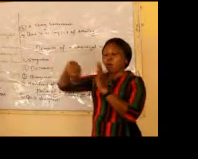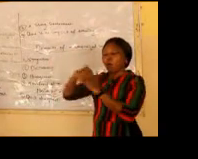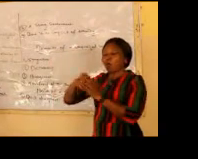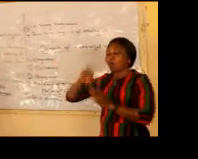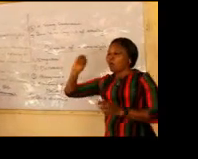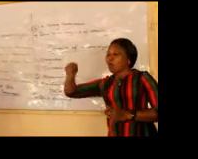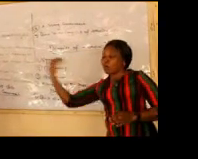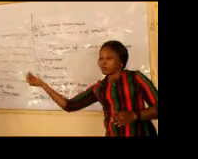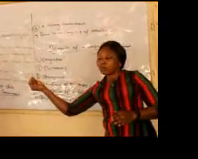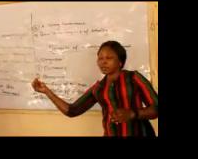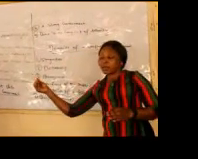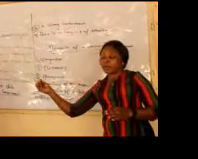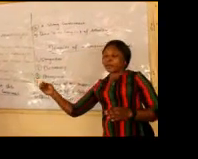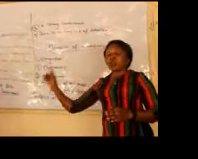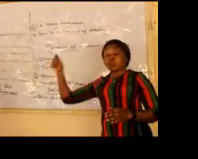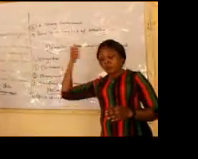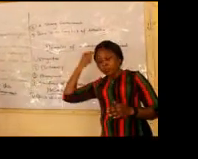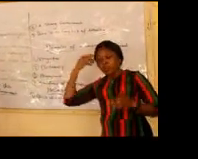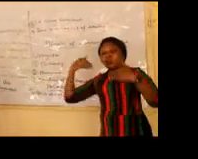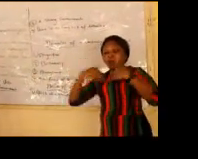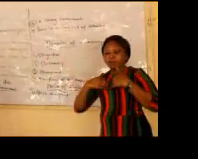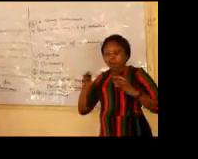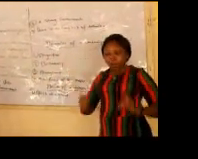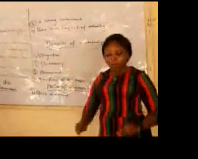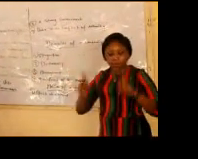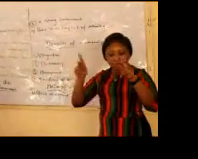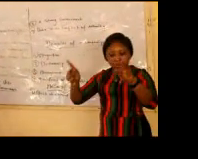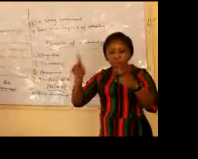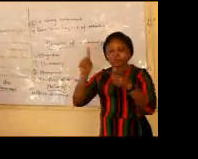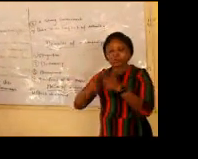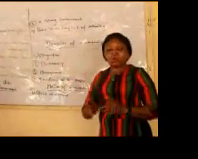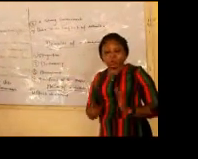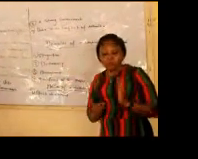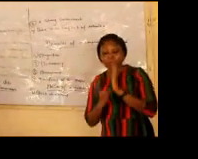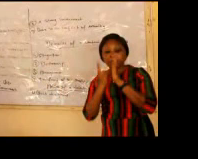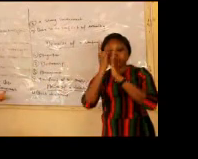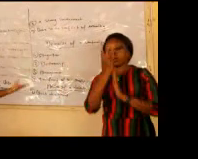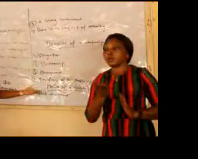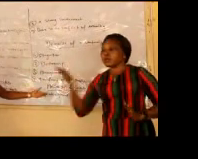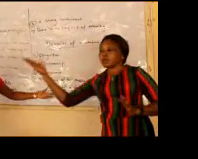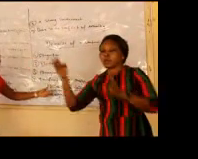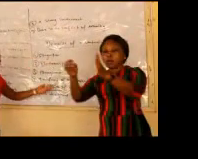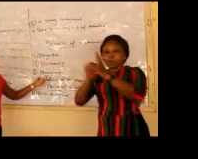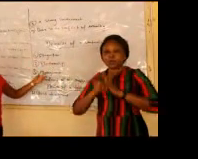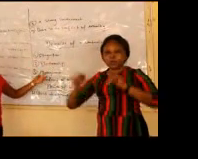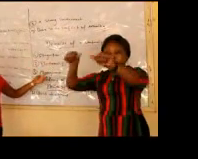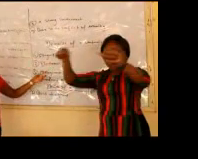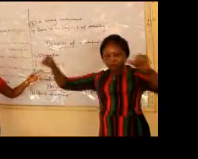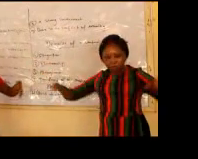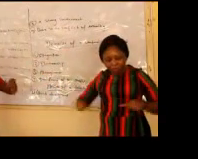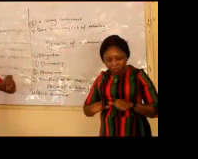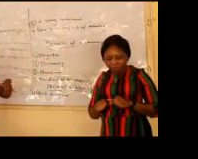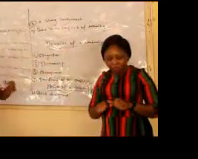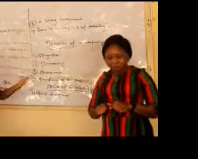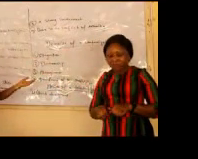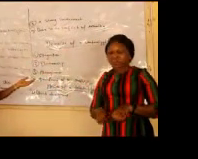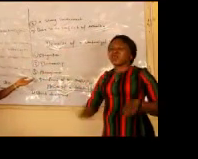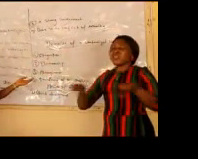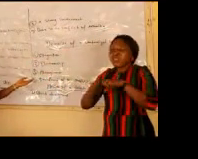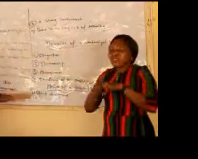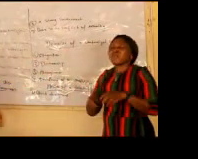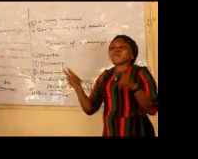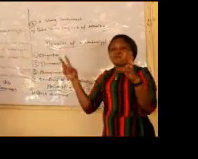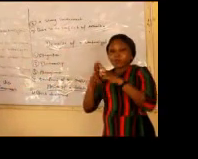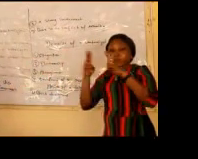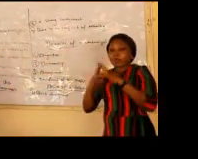of government have the opportunity to do what? To develop their own areas, even as faster as possible than the other levels of